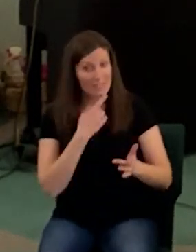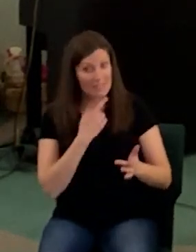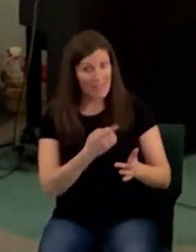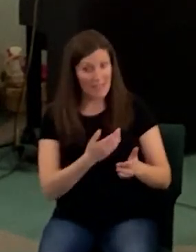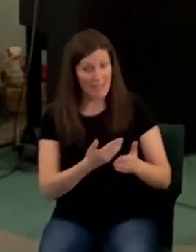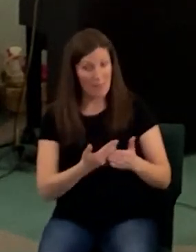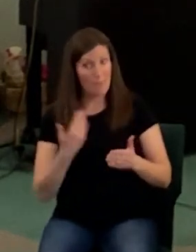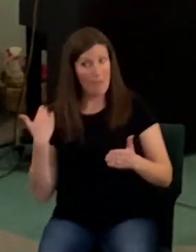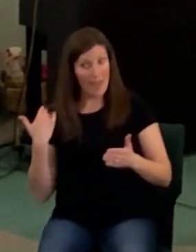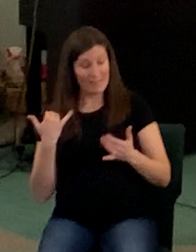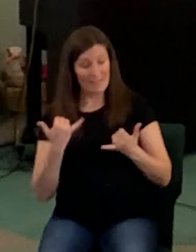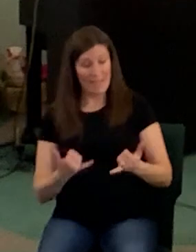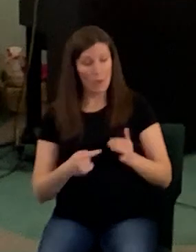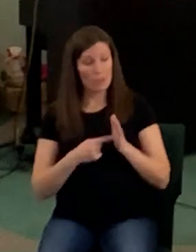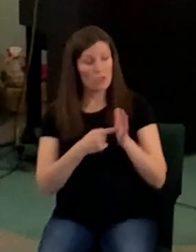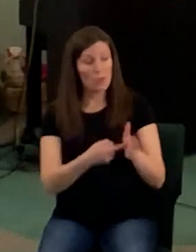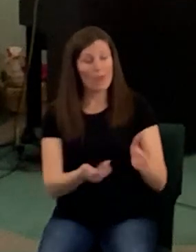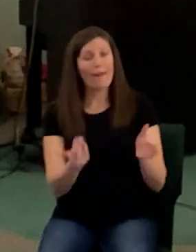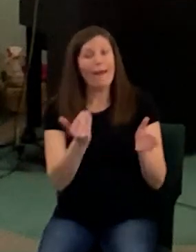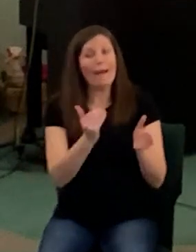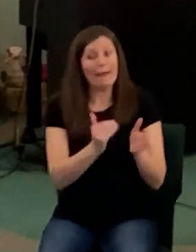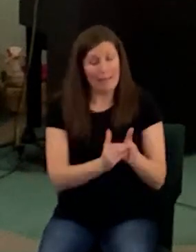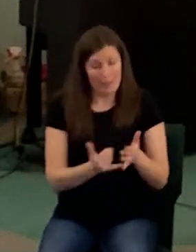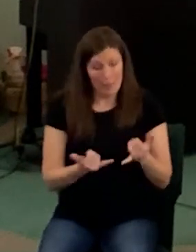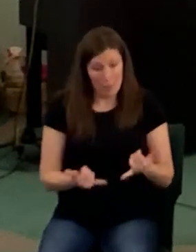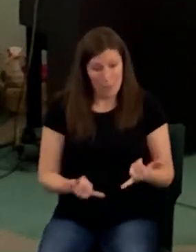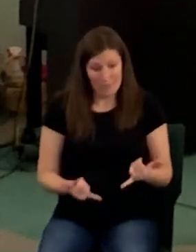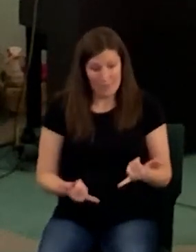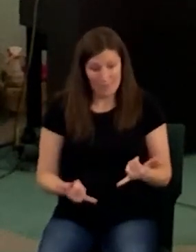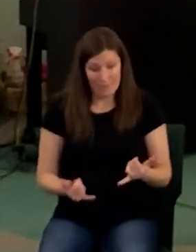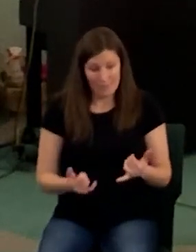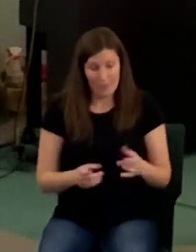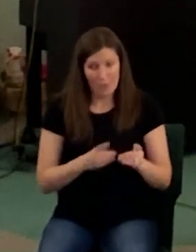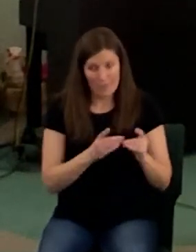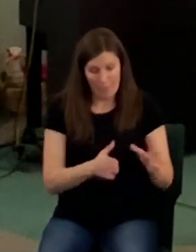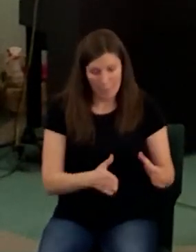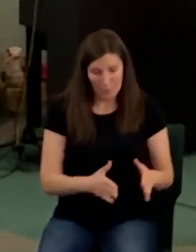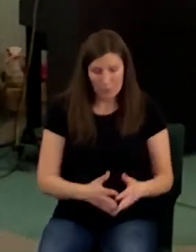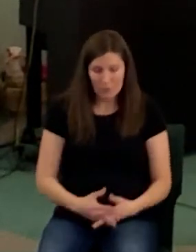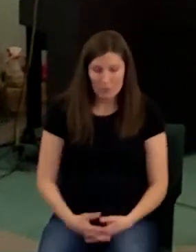he is showing that to them in the present.